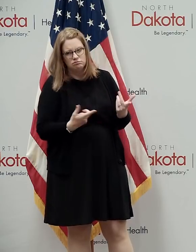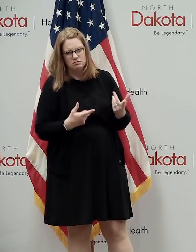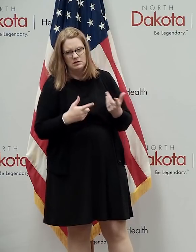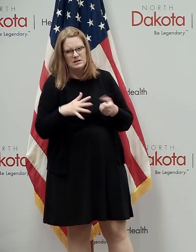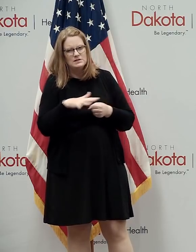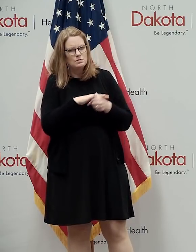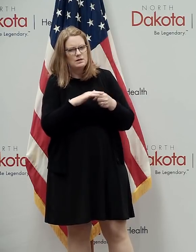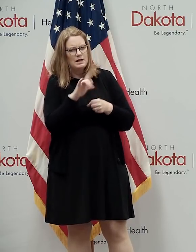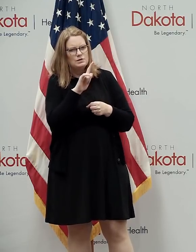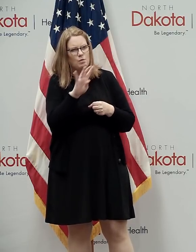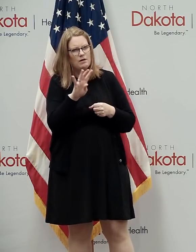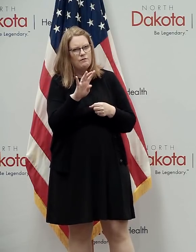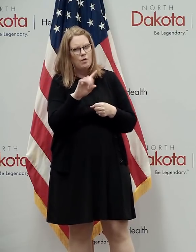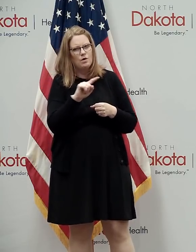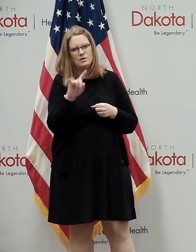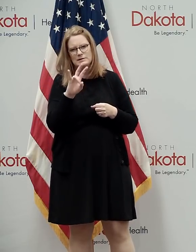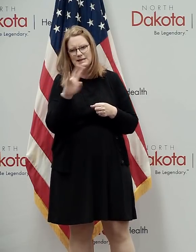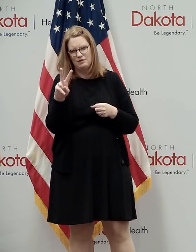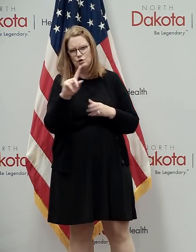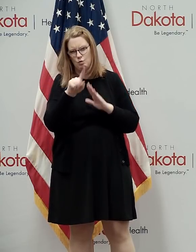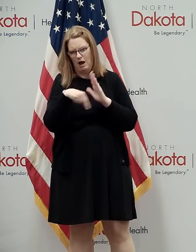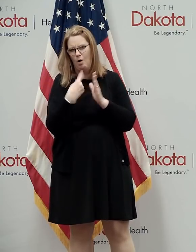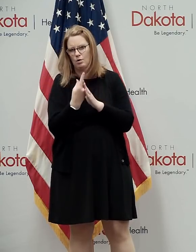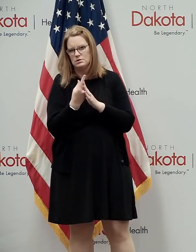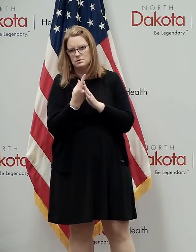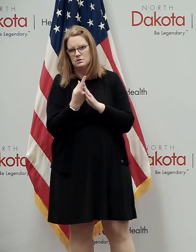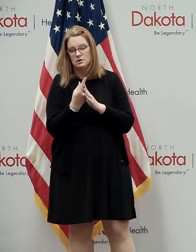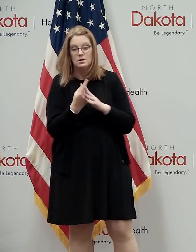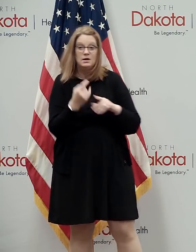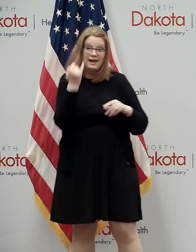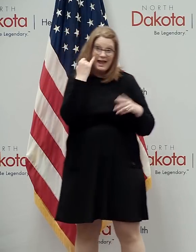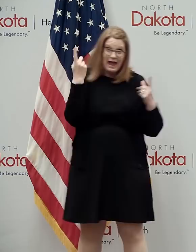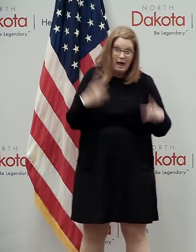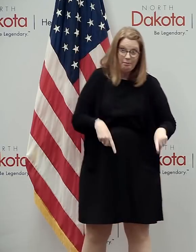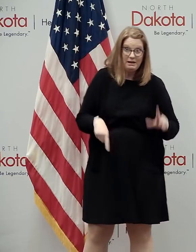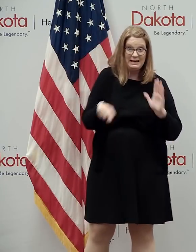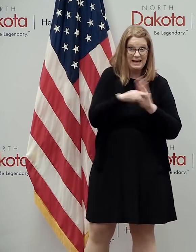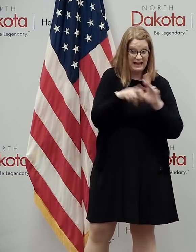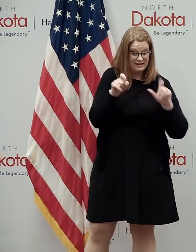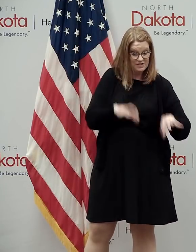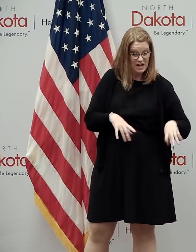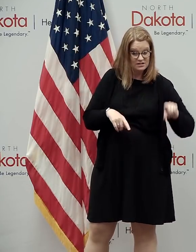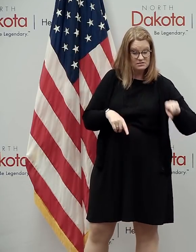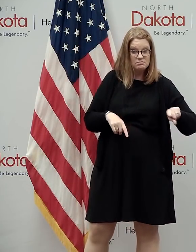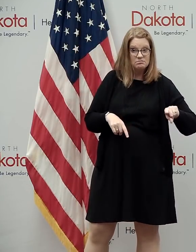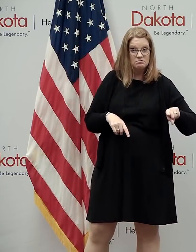24 to 72 hours. But if an individual tests negative